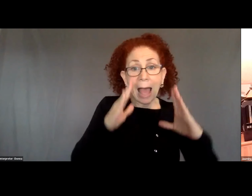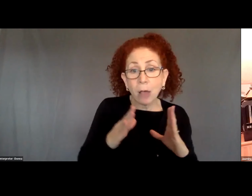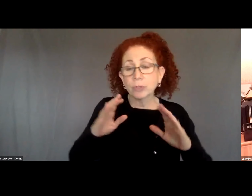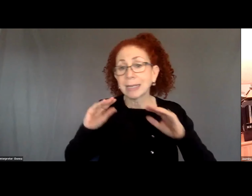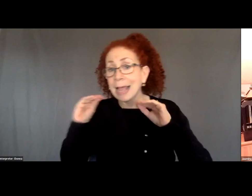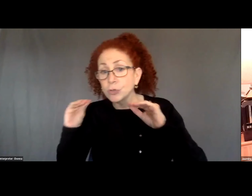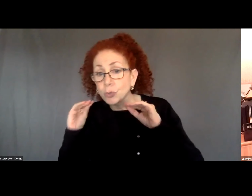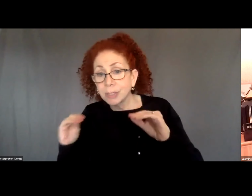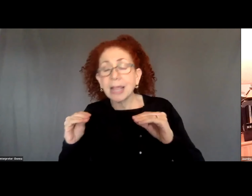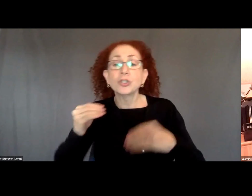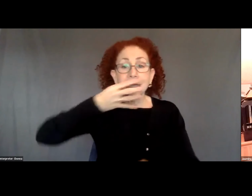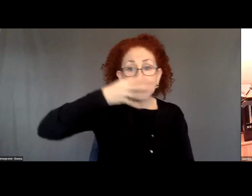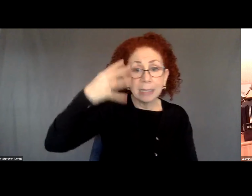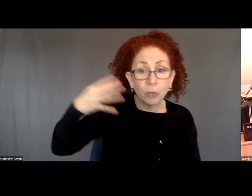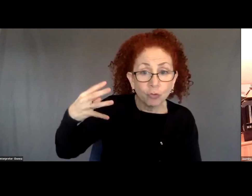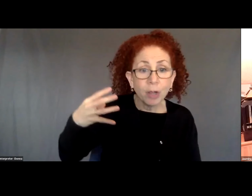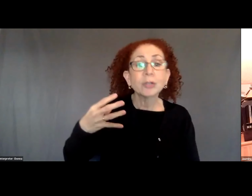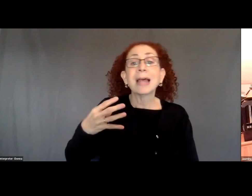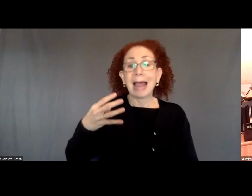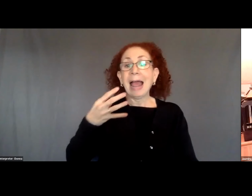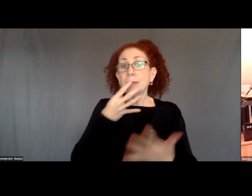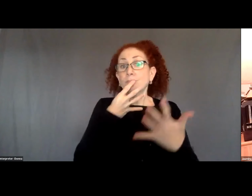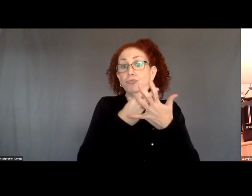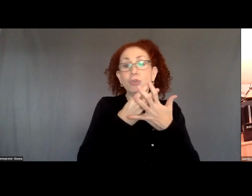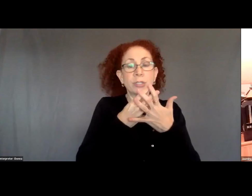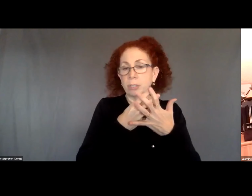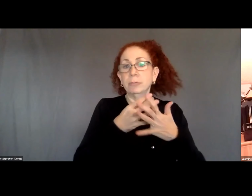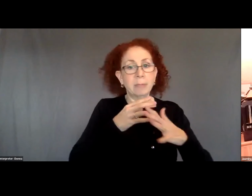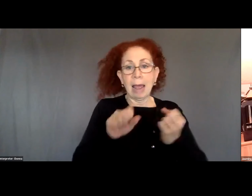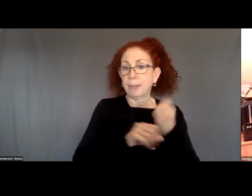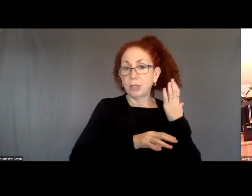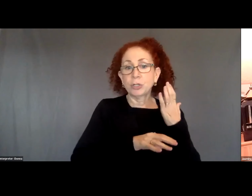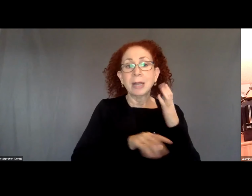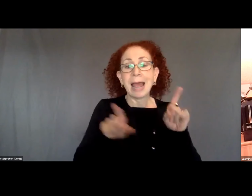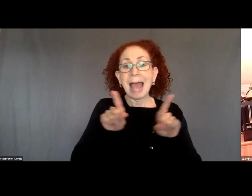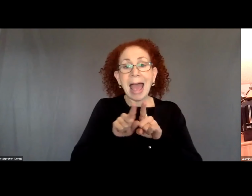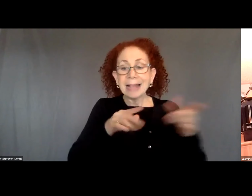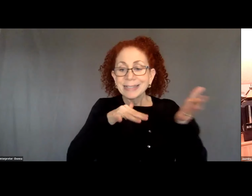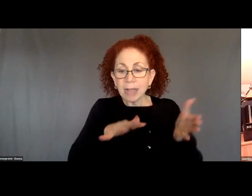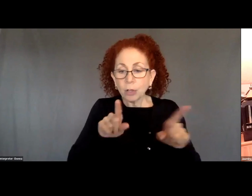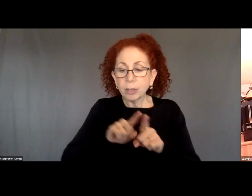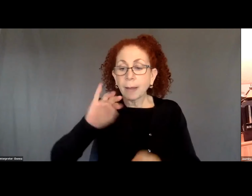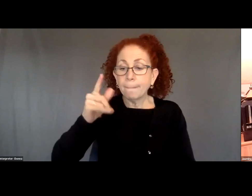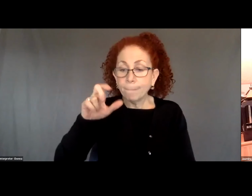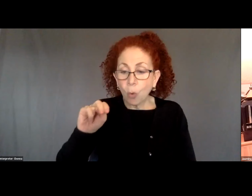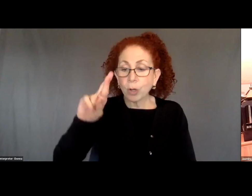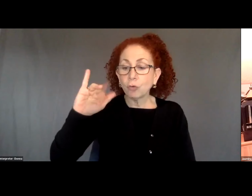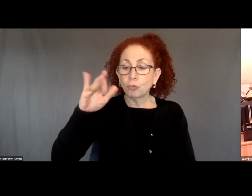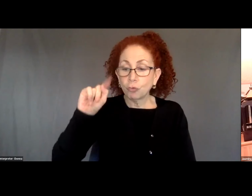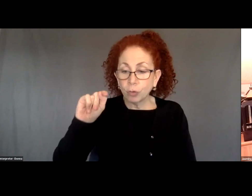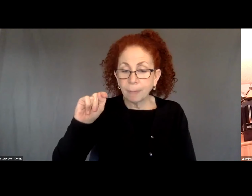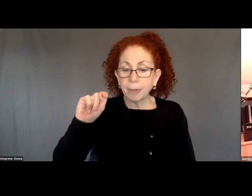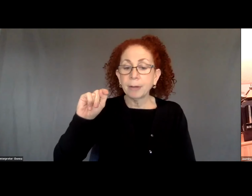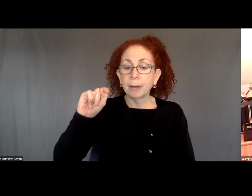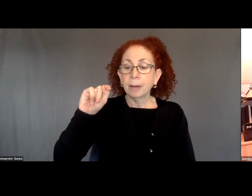education, immigration, and prison abolition, as scholars like Jamelia Morgan, Beth Ribbett,